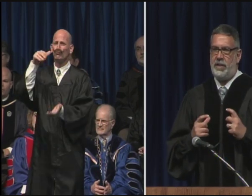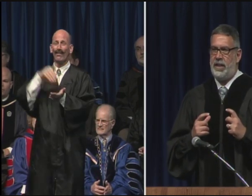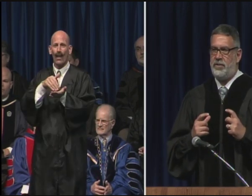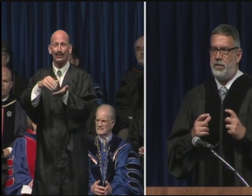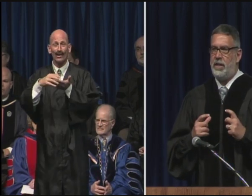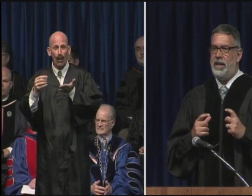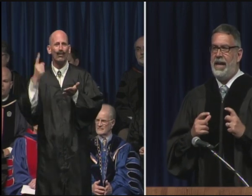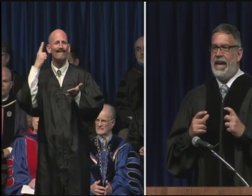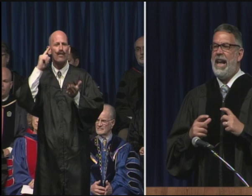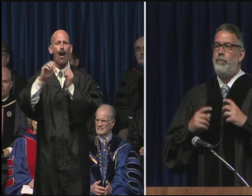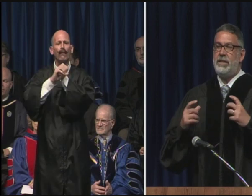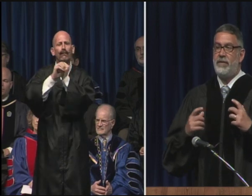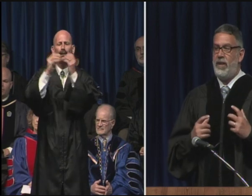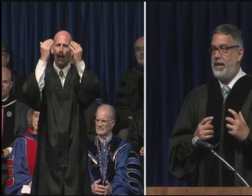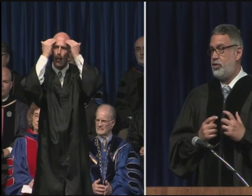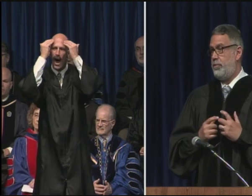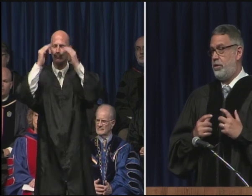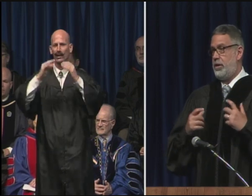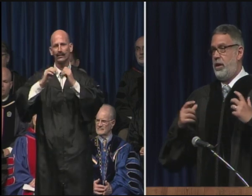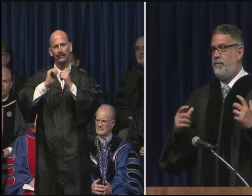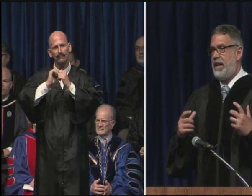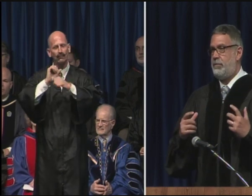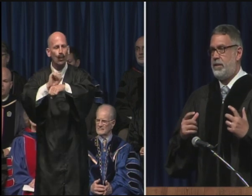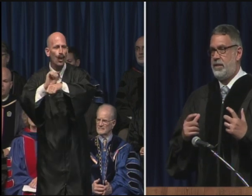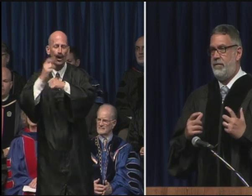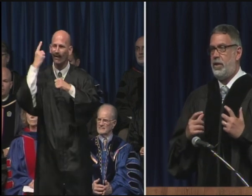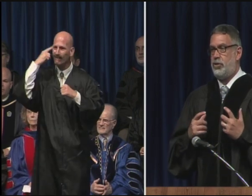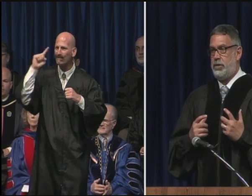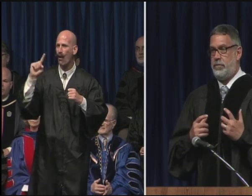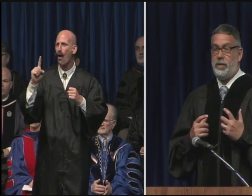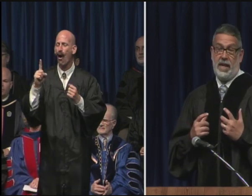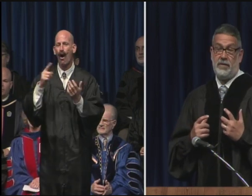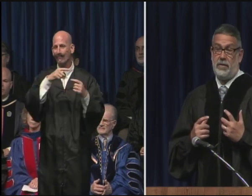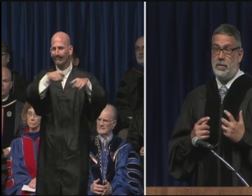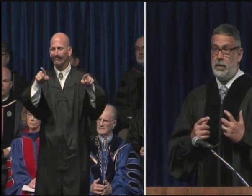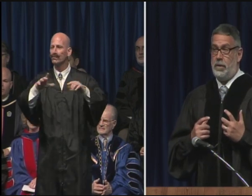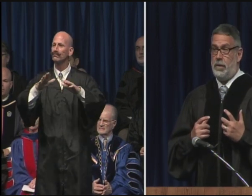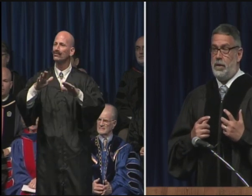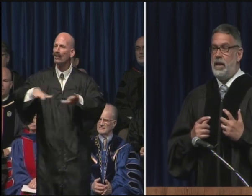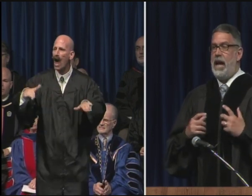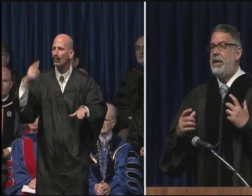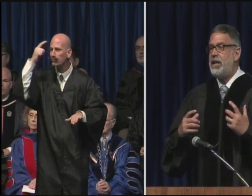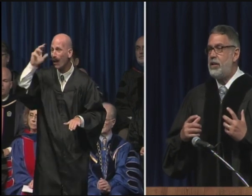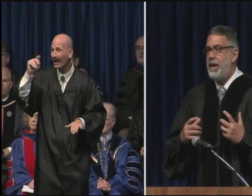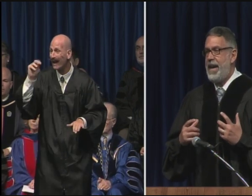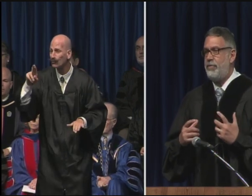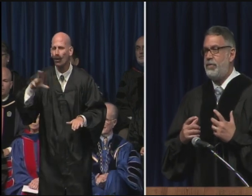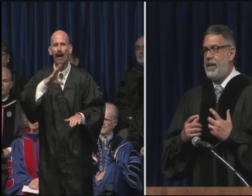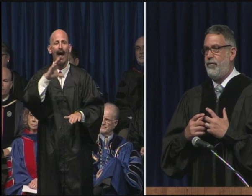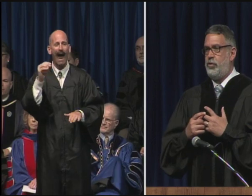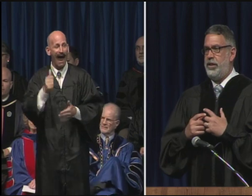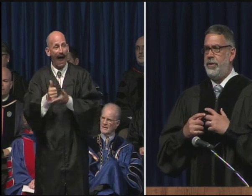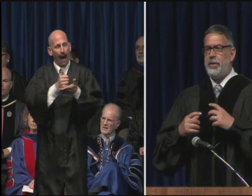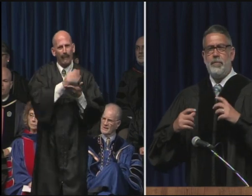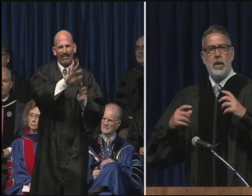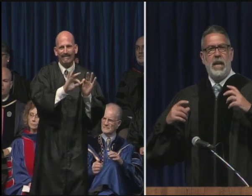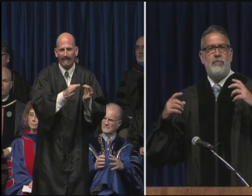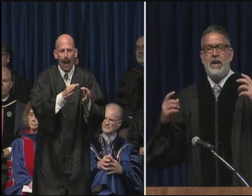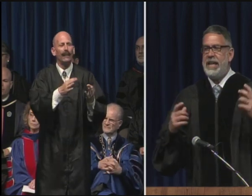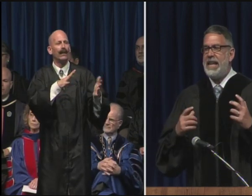cancer and help ease the financial burden on families of young children with cancer. I met a young man from California. He recognized